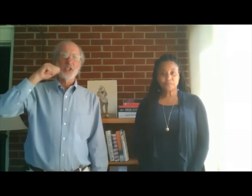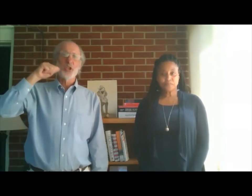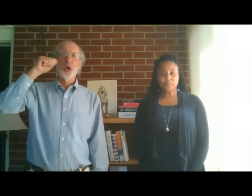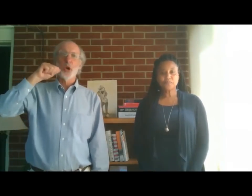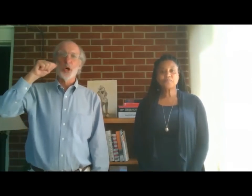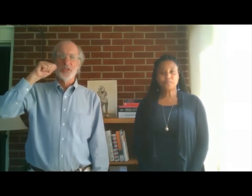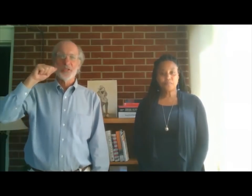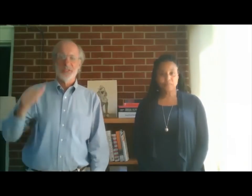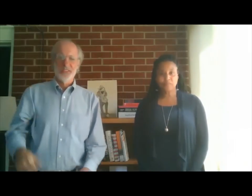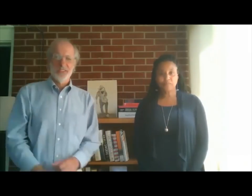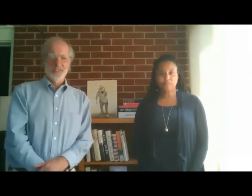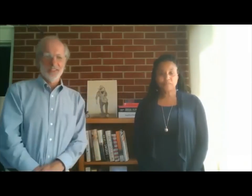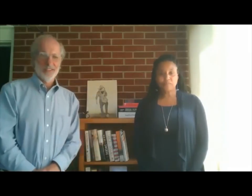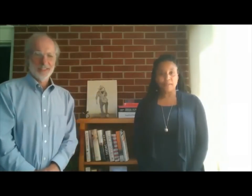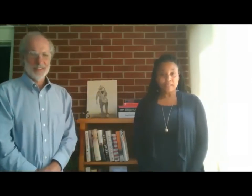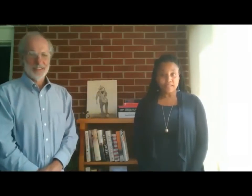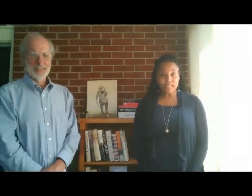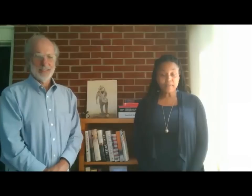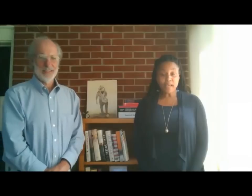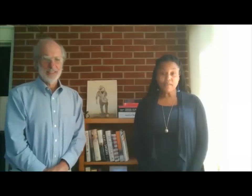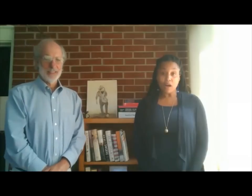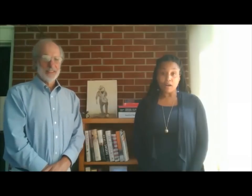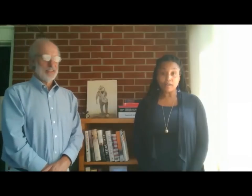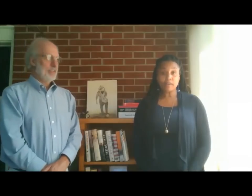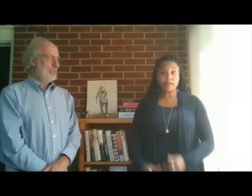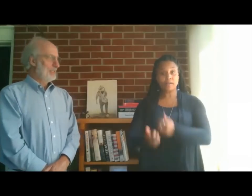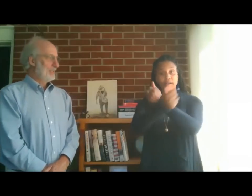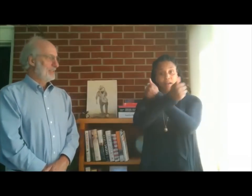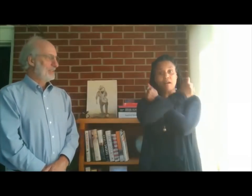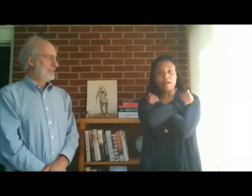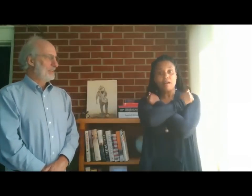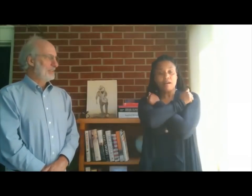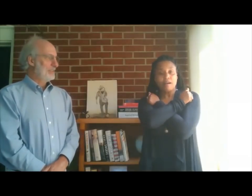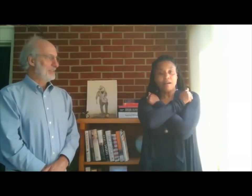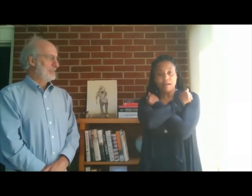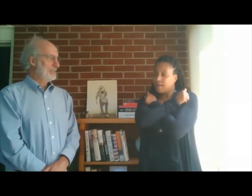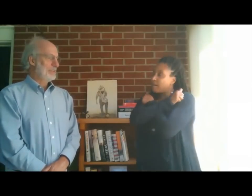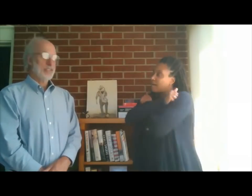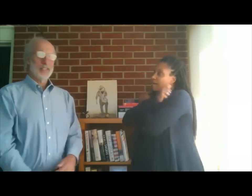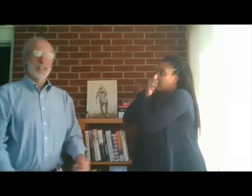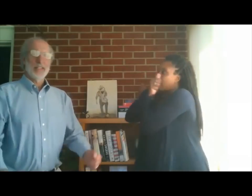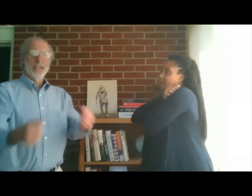That's right. Girl. Next we have hug.